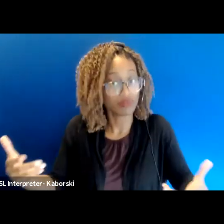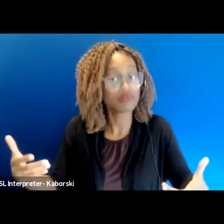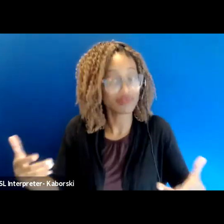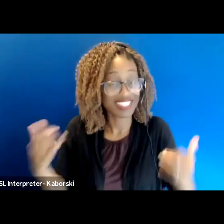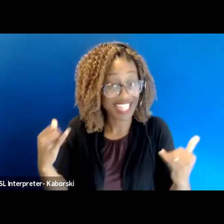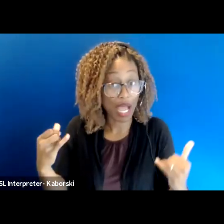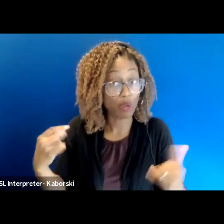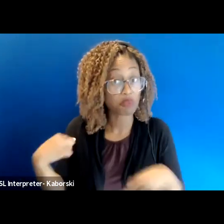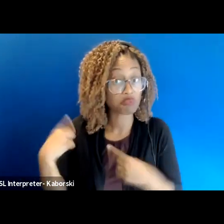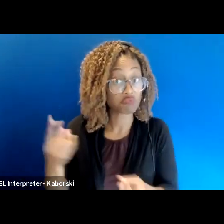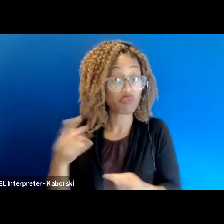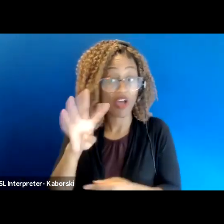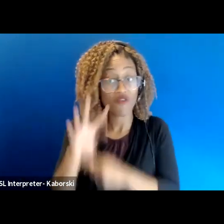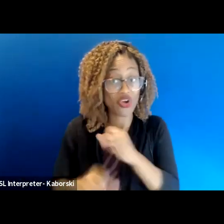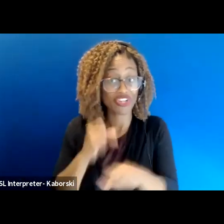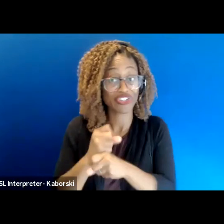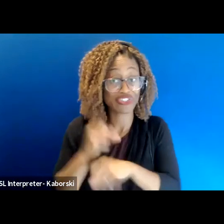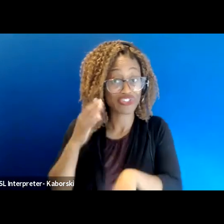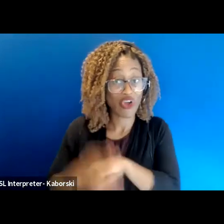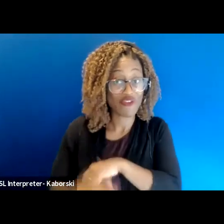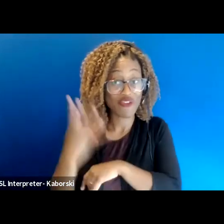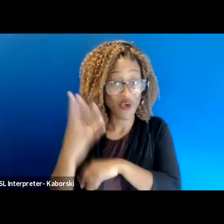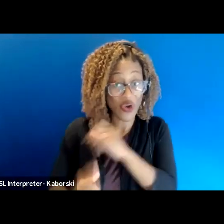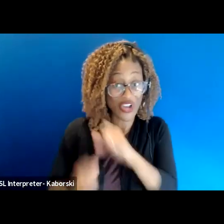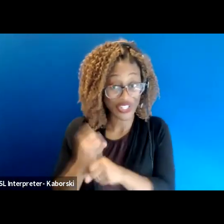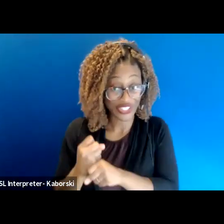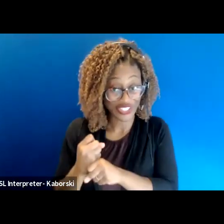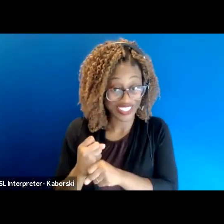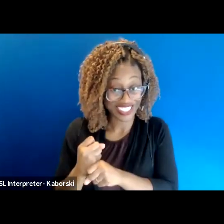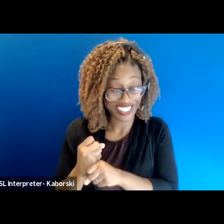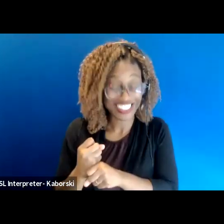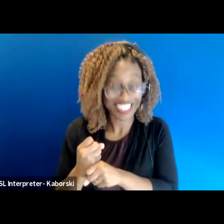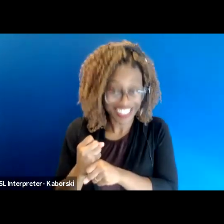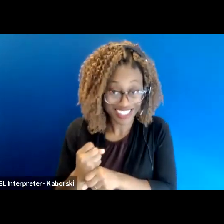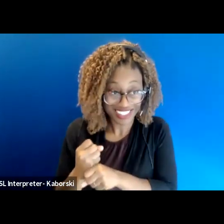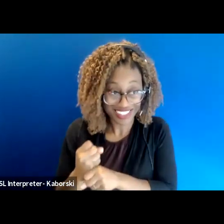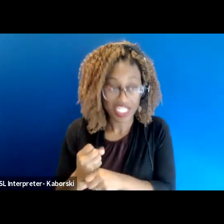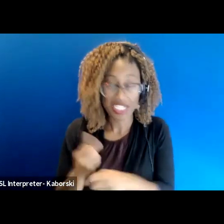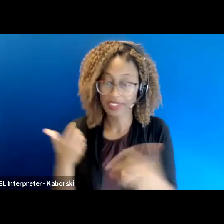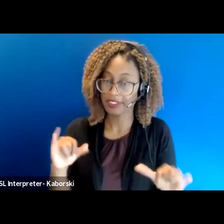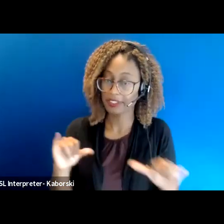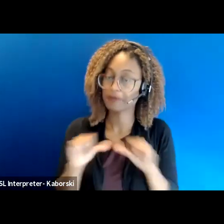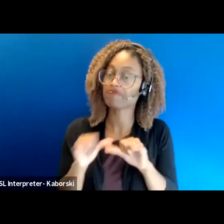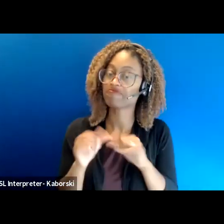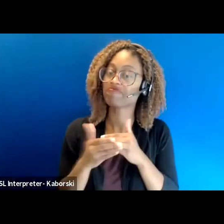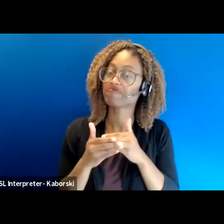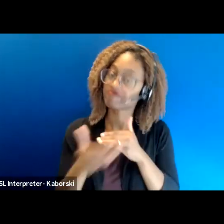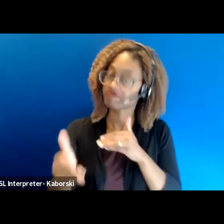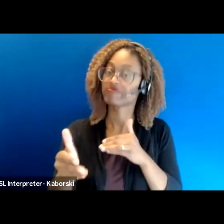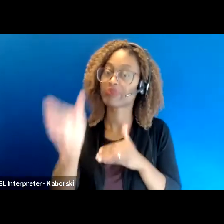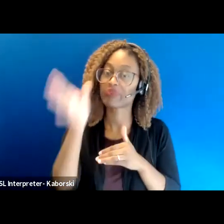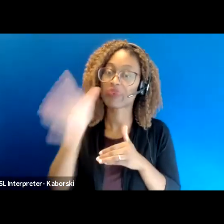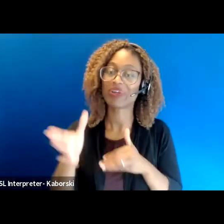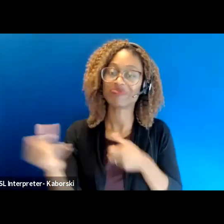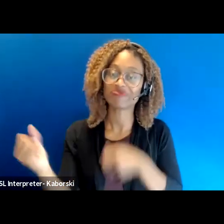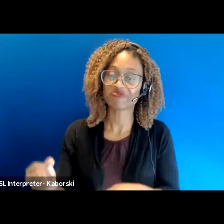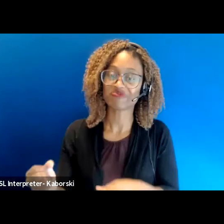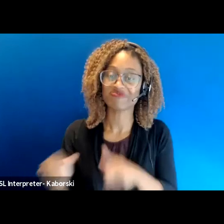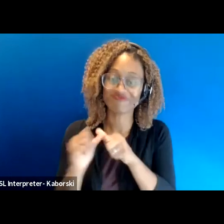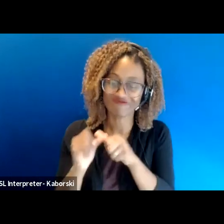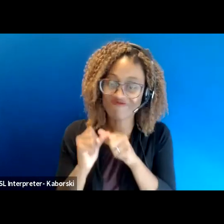4 years, a little over 4 years, that the group is going and is still going continually strong.